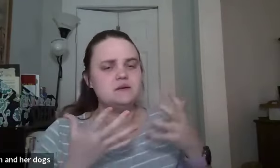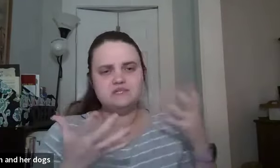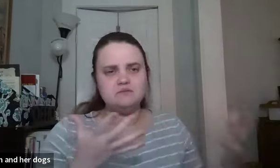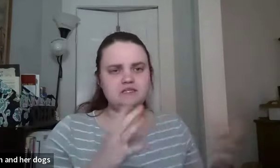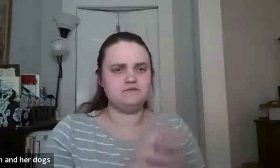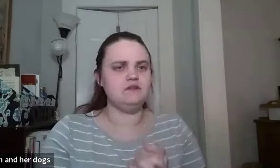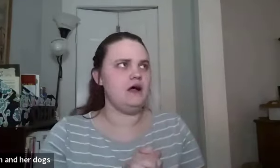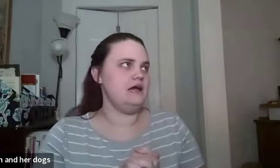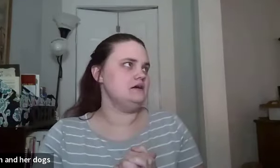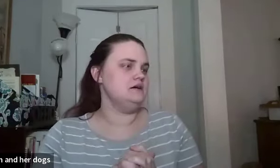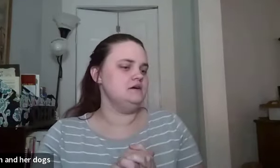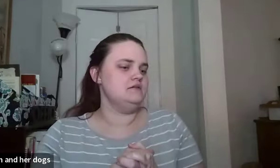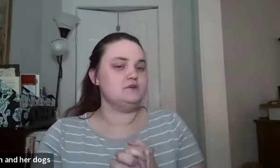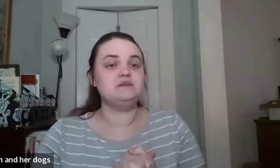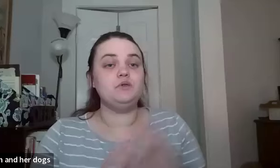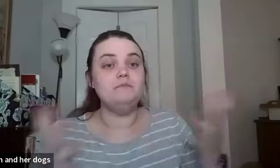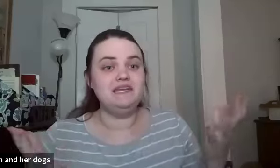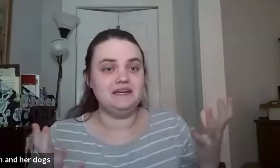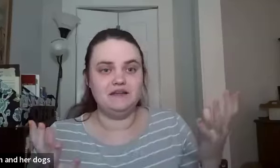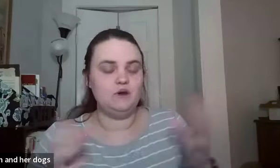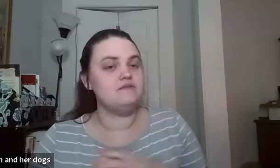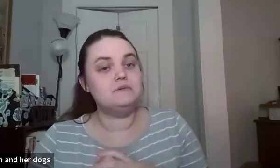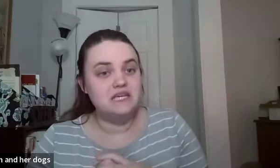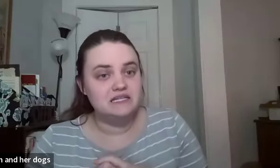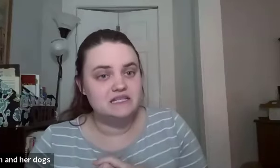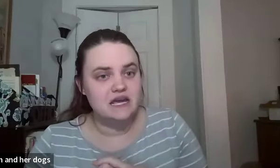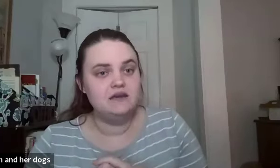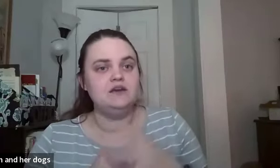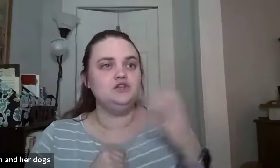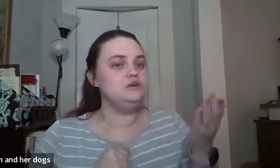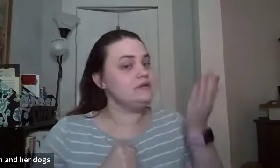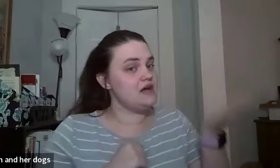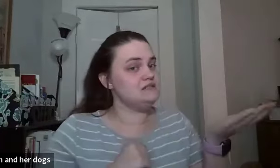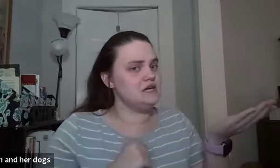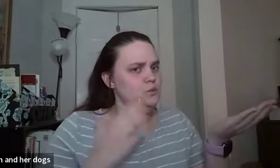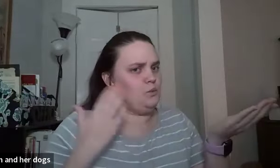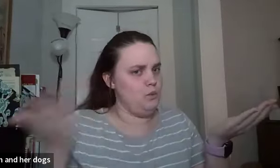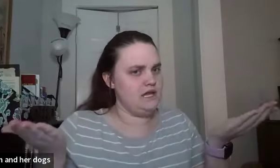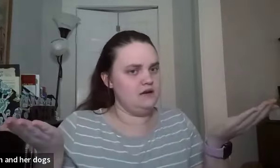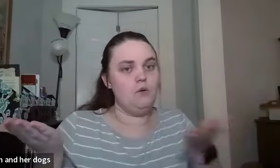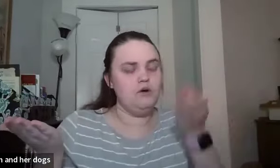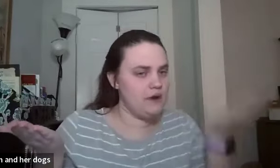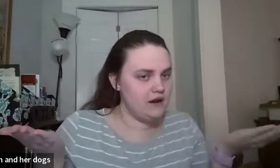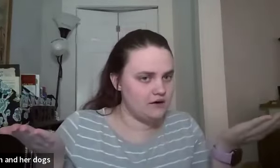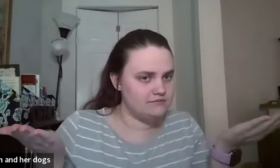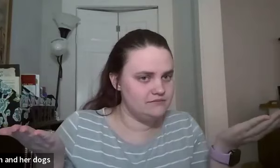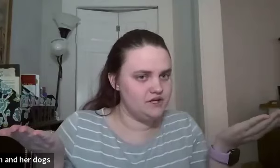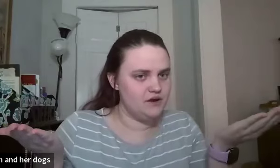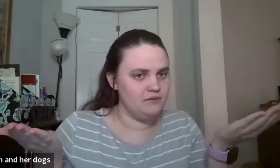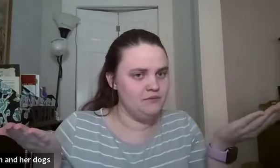they can be different. Like, for example, the meeting, like we're having a meeting today. You could be asking when or where,